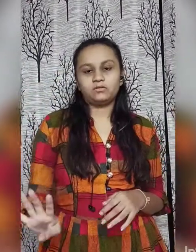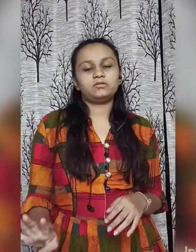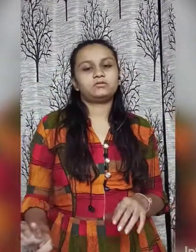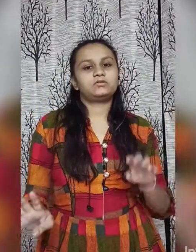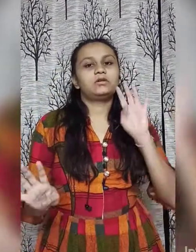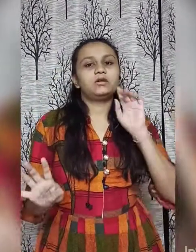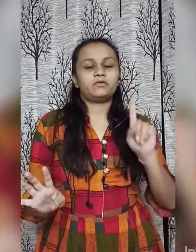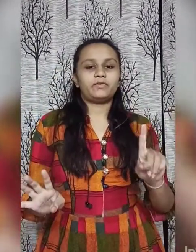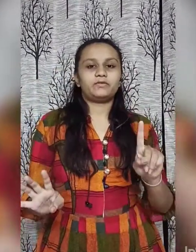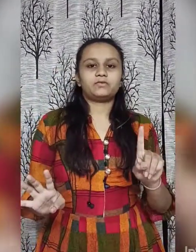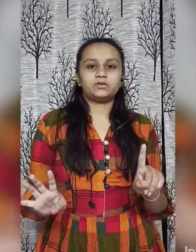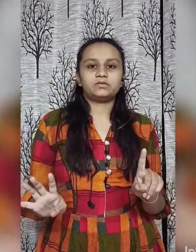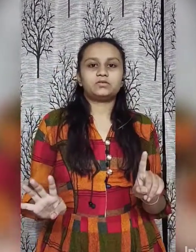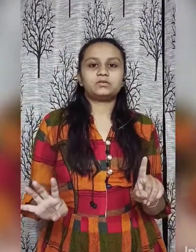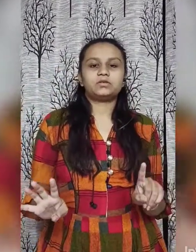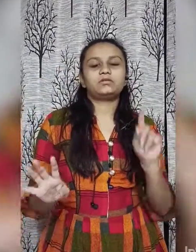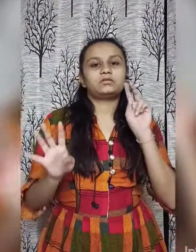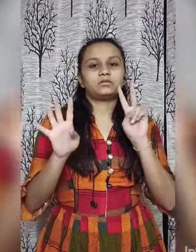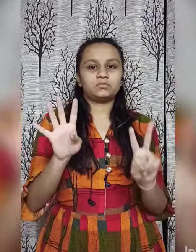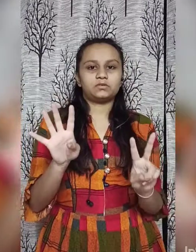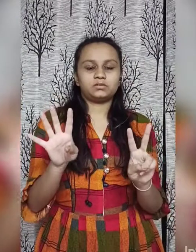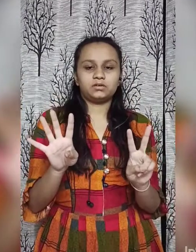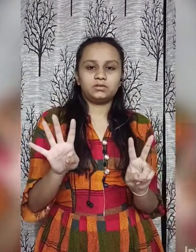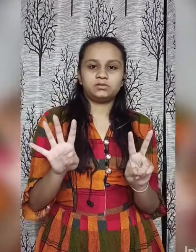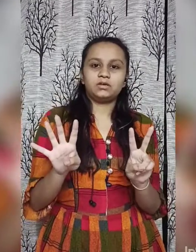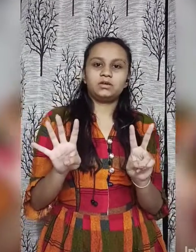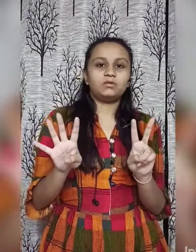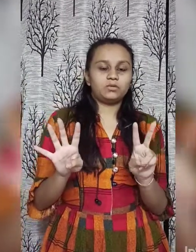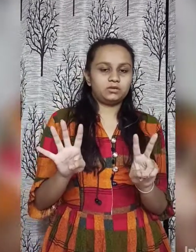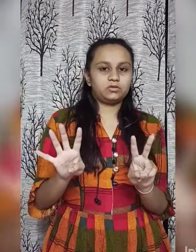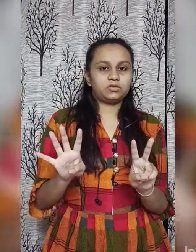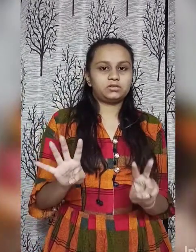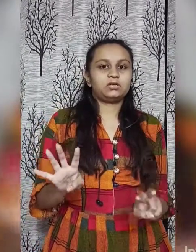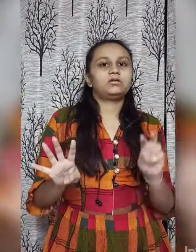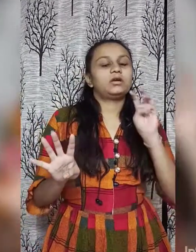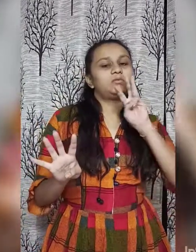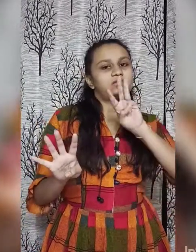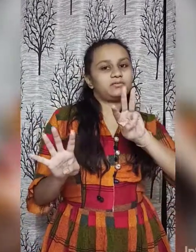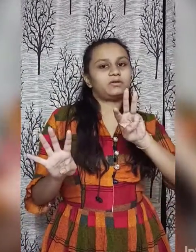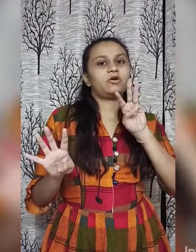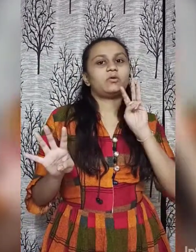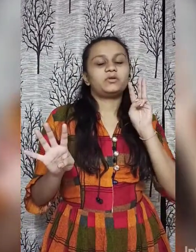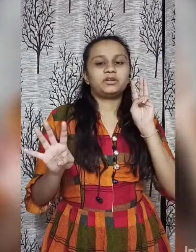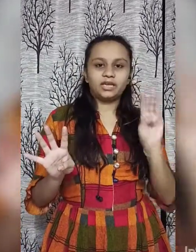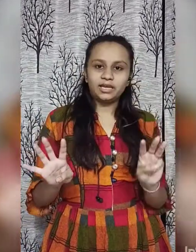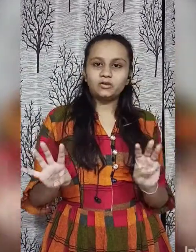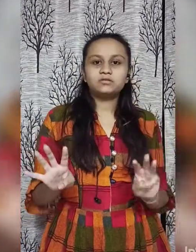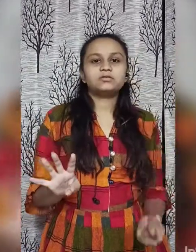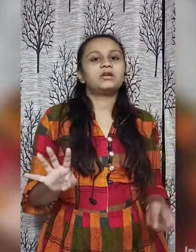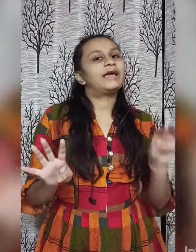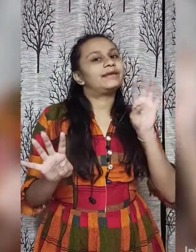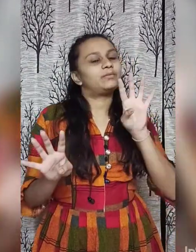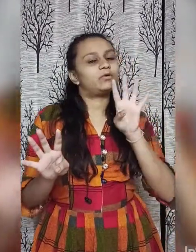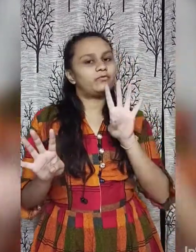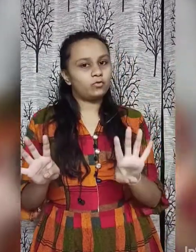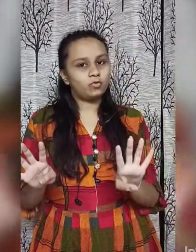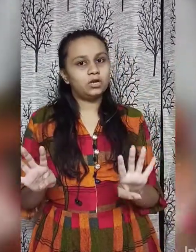batch costing, number 5 process costing, number 6 operation costing, number 7 operating costing, and number